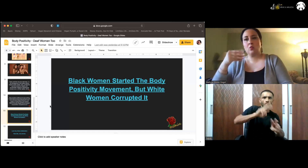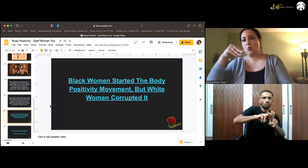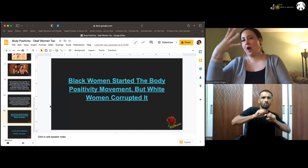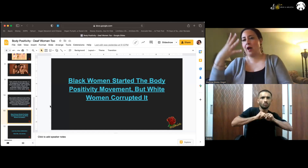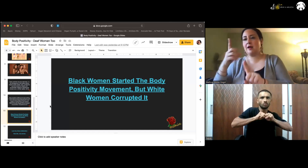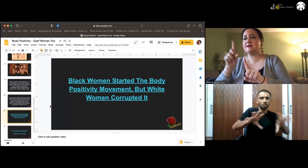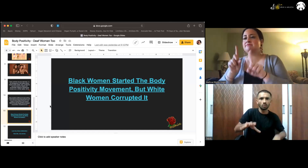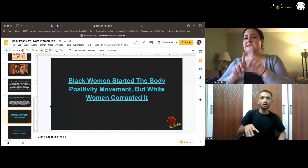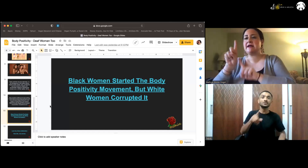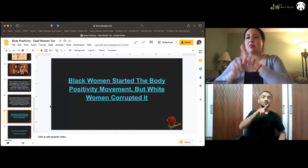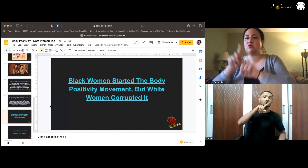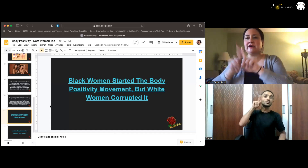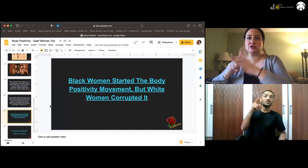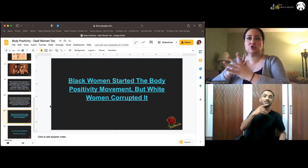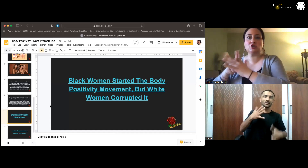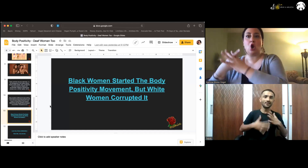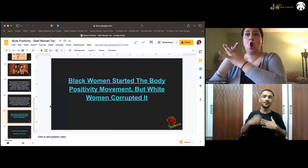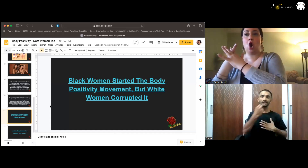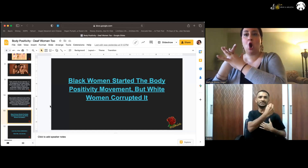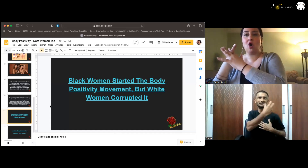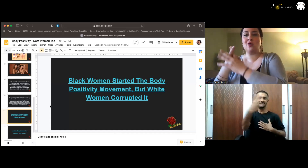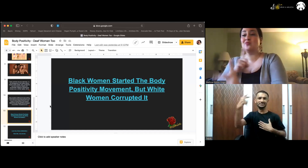And fair women,